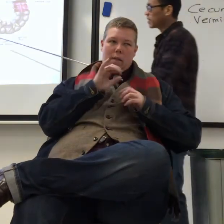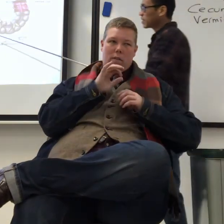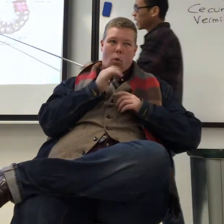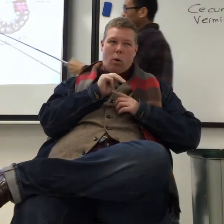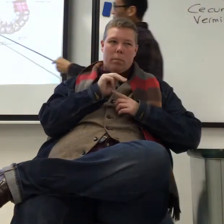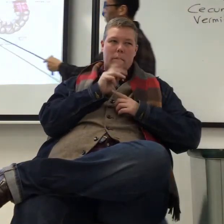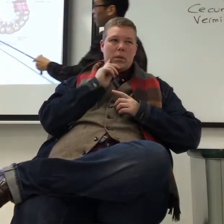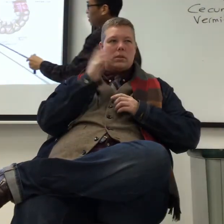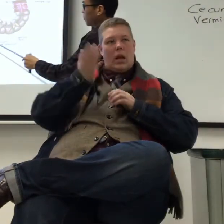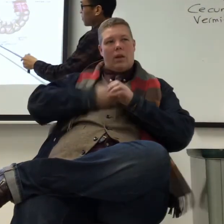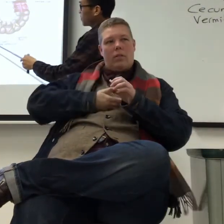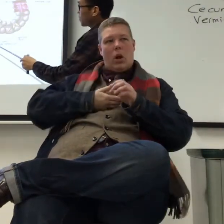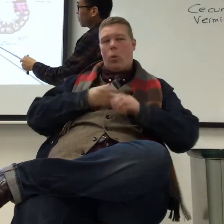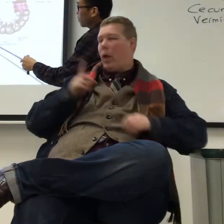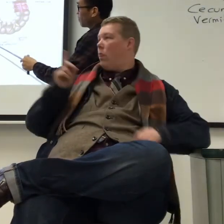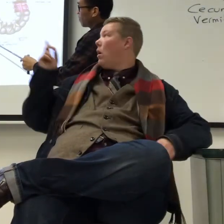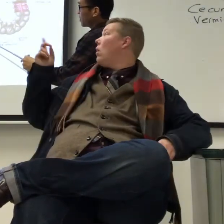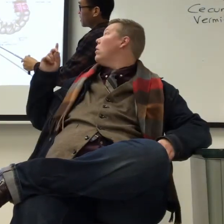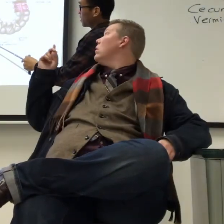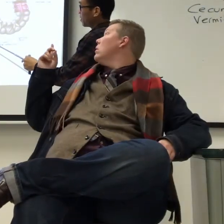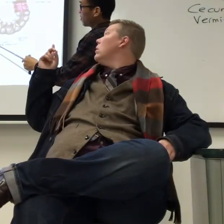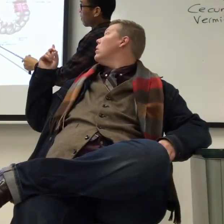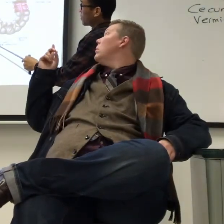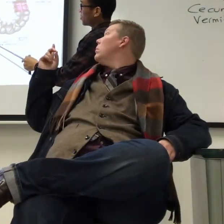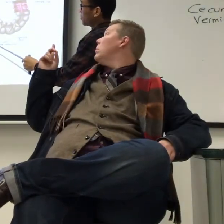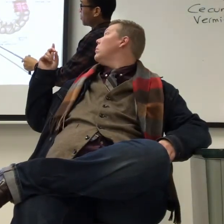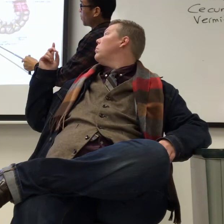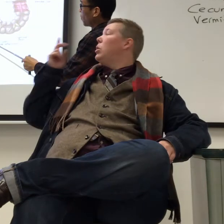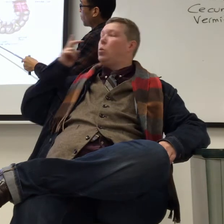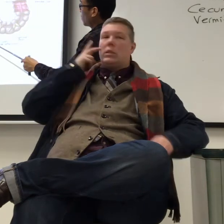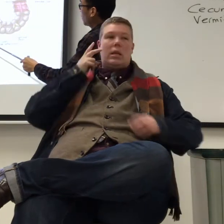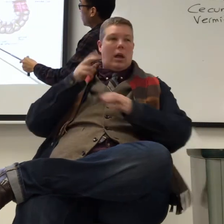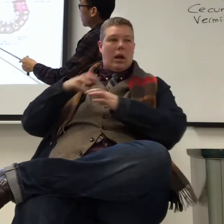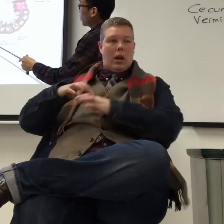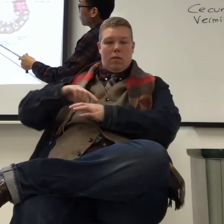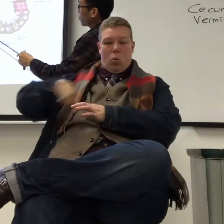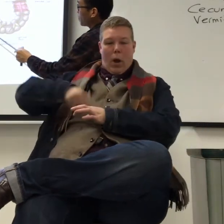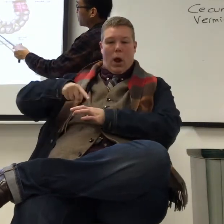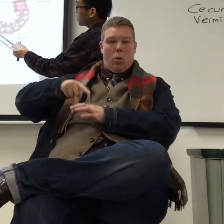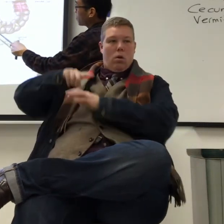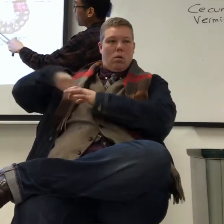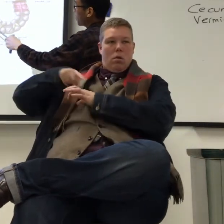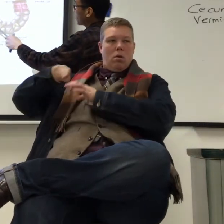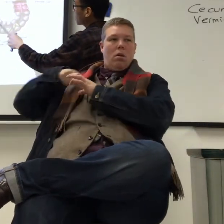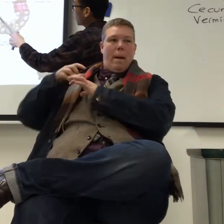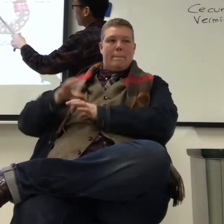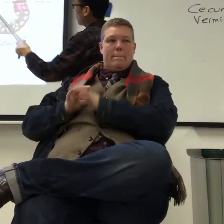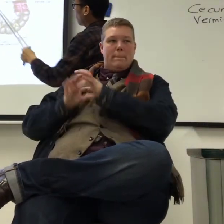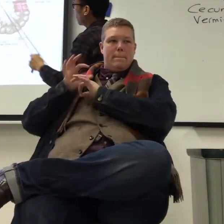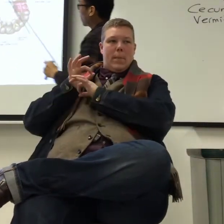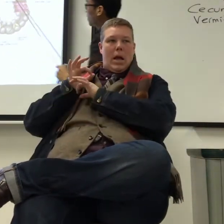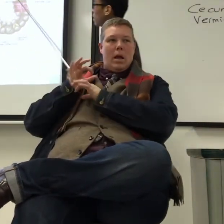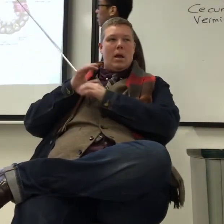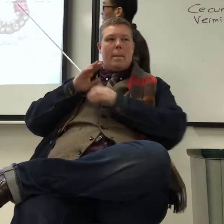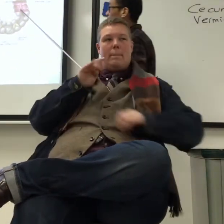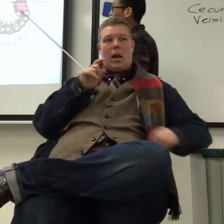can see inside there. So from the cecum, the longitudinal layer form these ribbons called